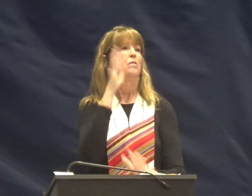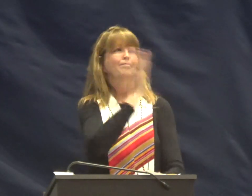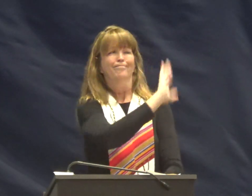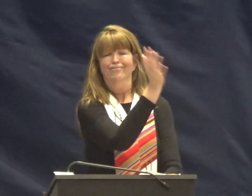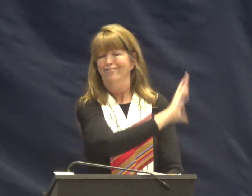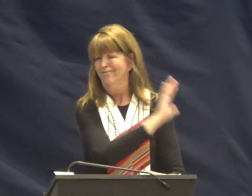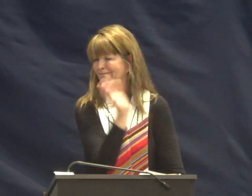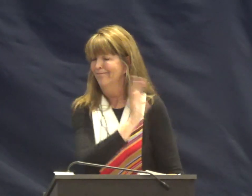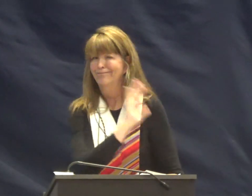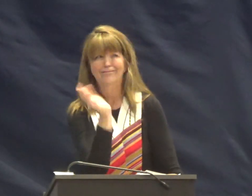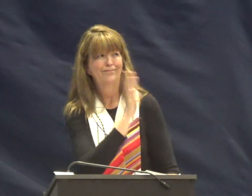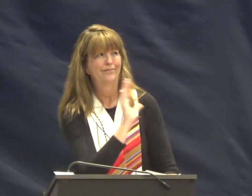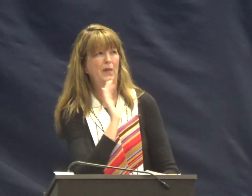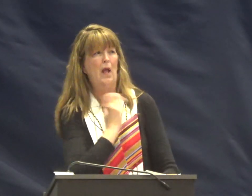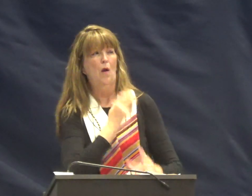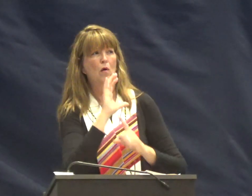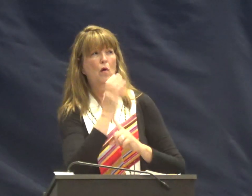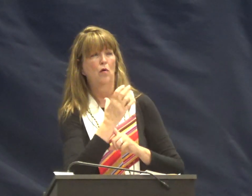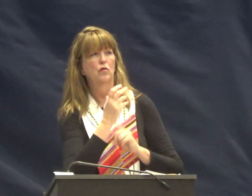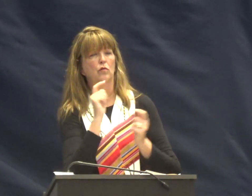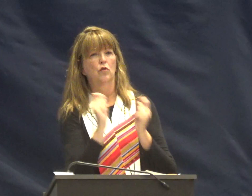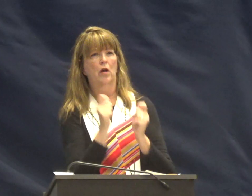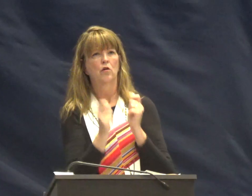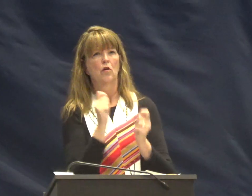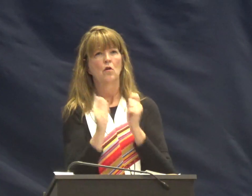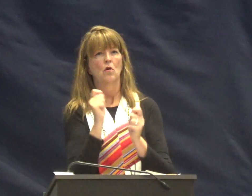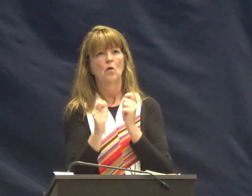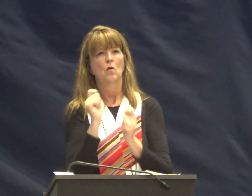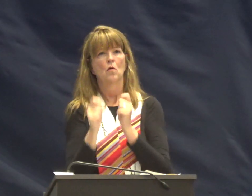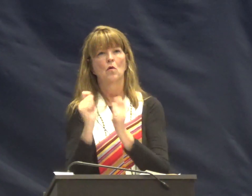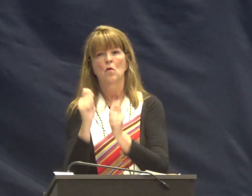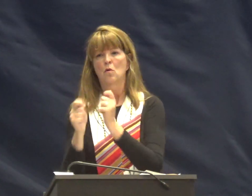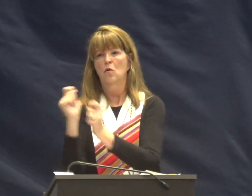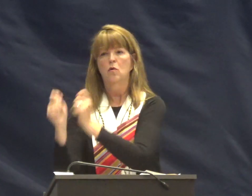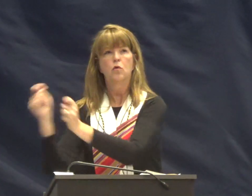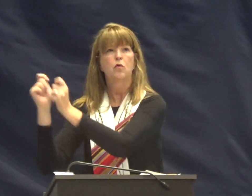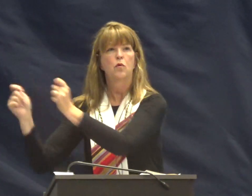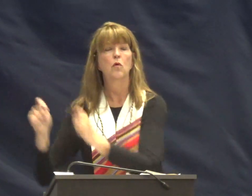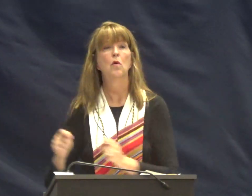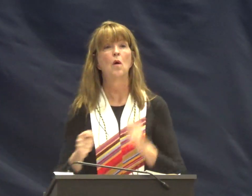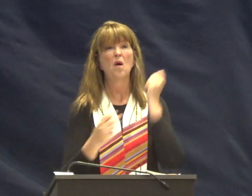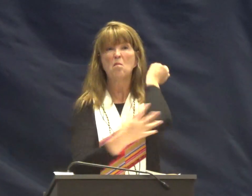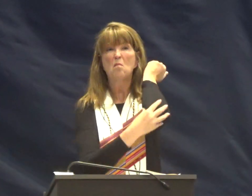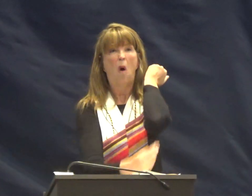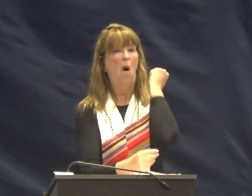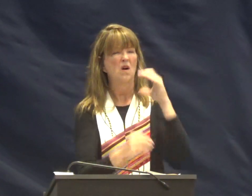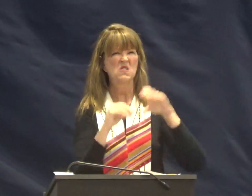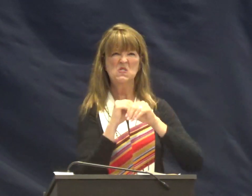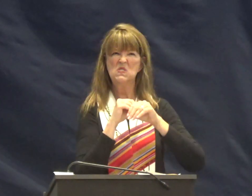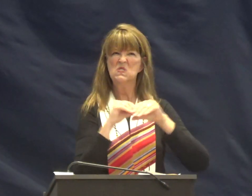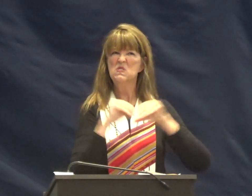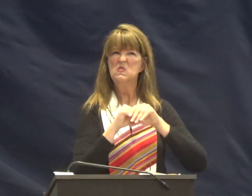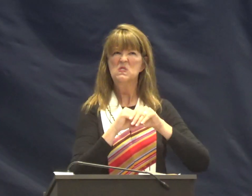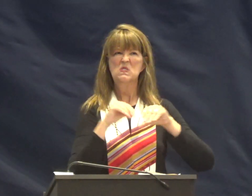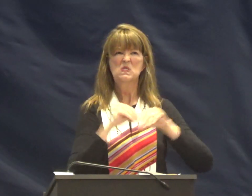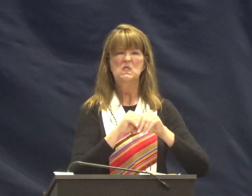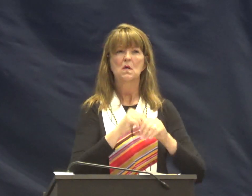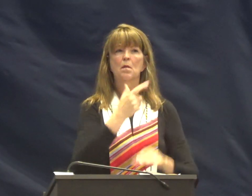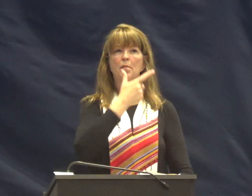some new clothing? And she just said, no, no, no. Our culture changes style very, very quickly,